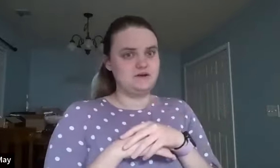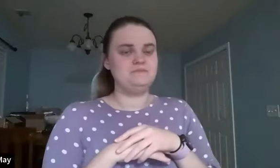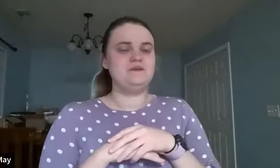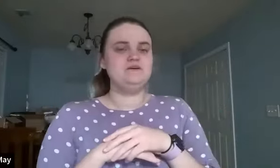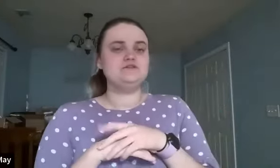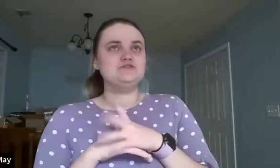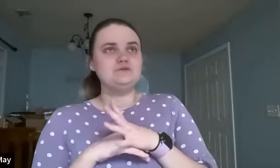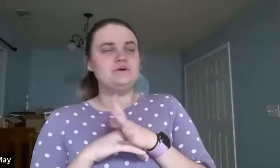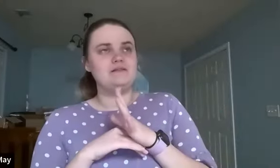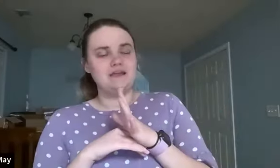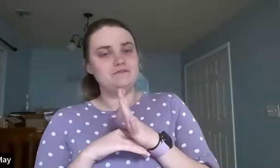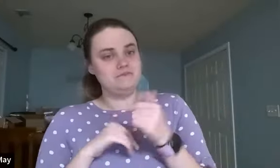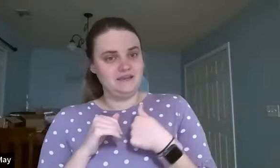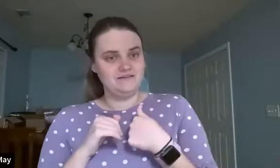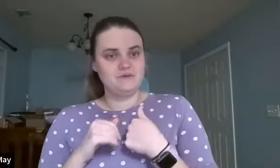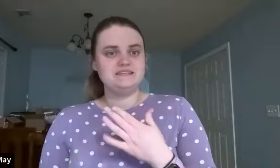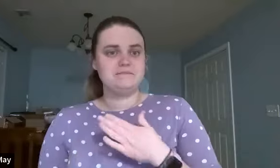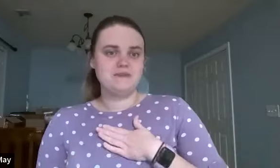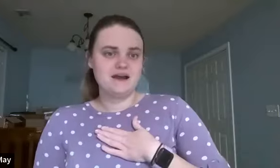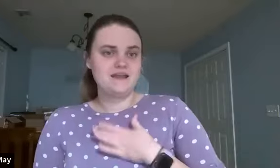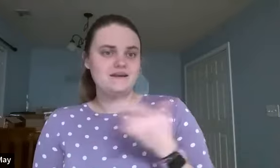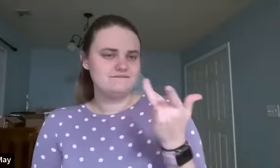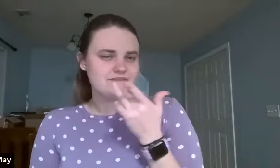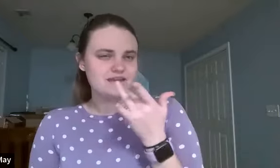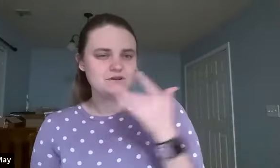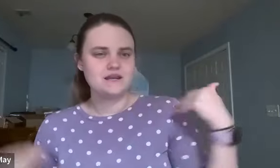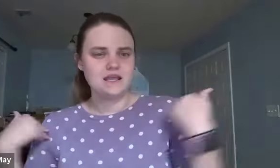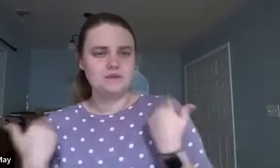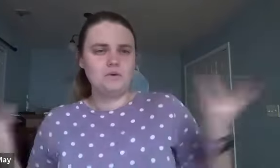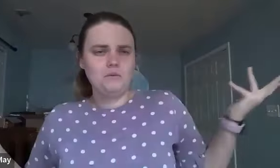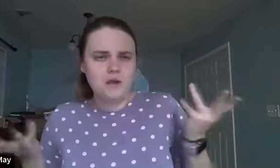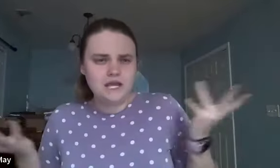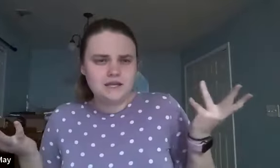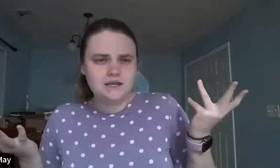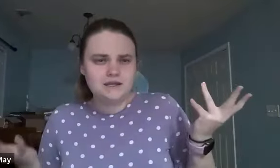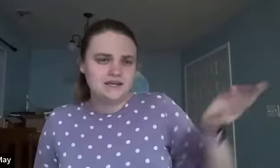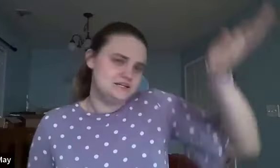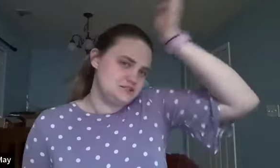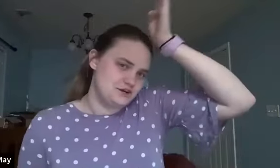fingerspell. So like for me, I would say my favorite animal, what? Shark.